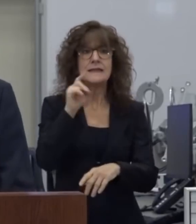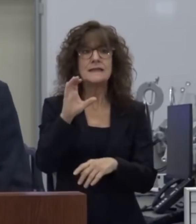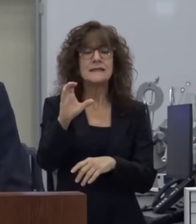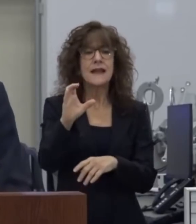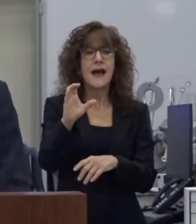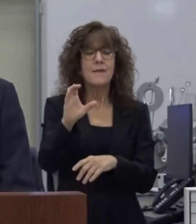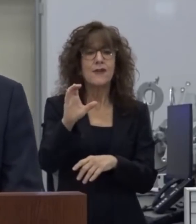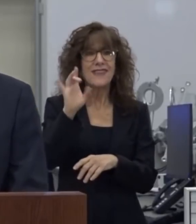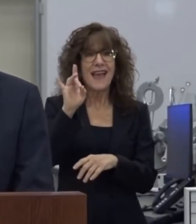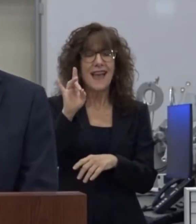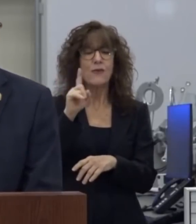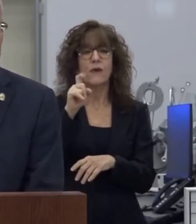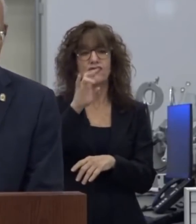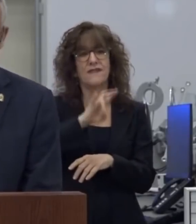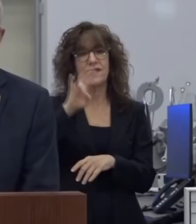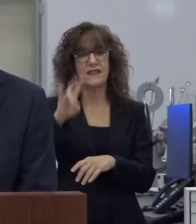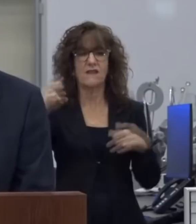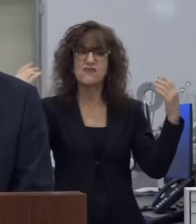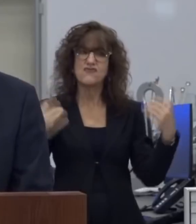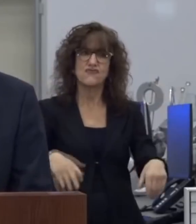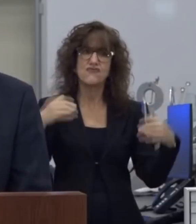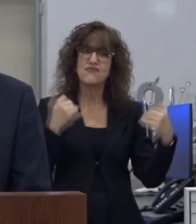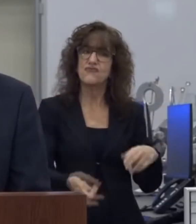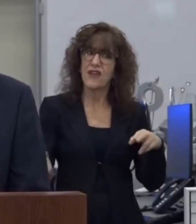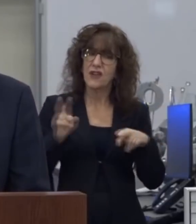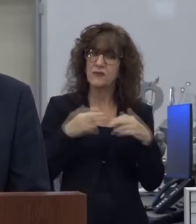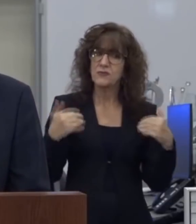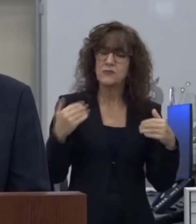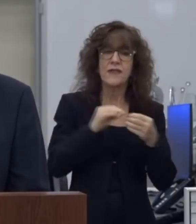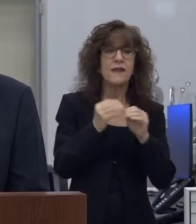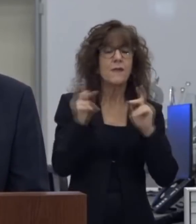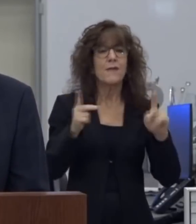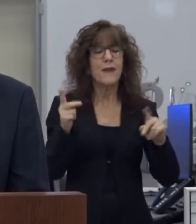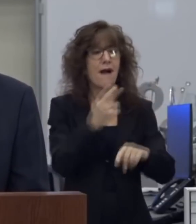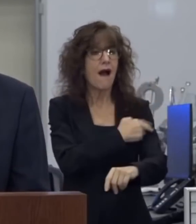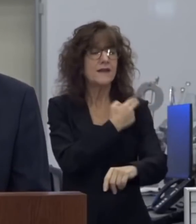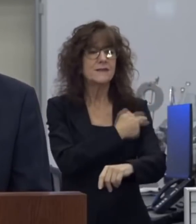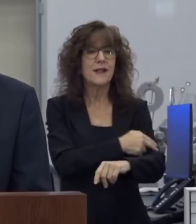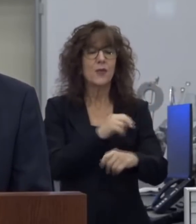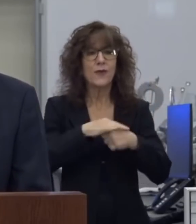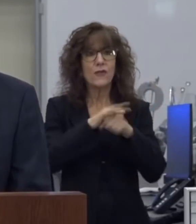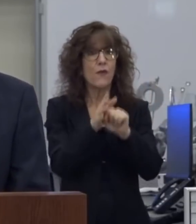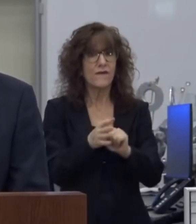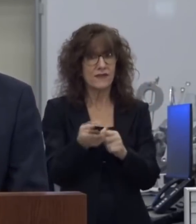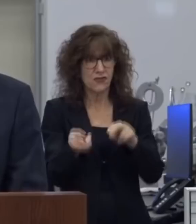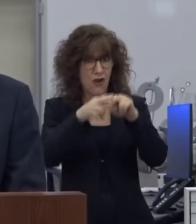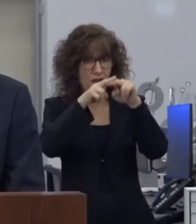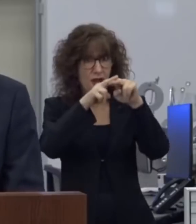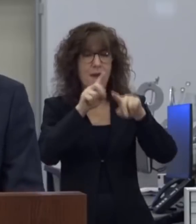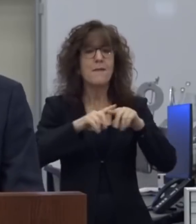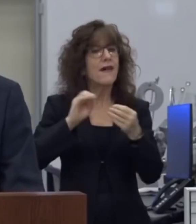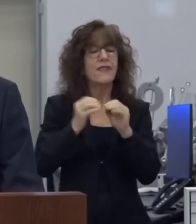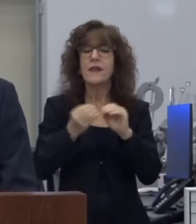was 177, and that's increasing. While the number of people hospitalized with COVID has gone up, the number